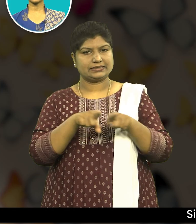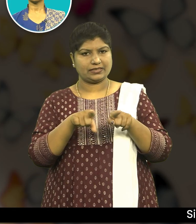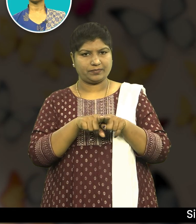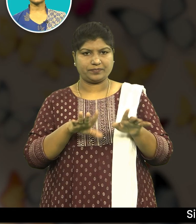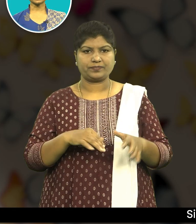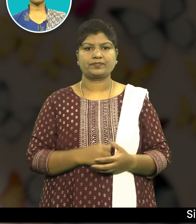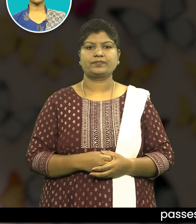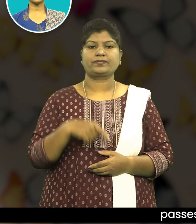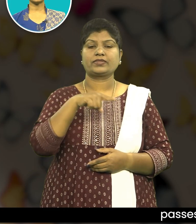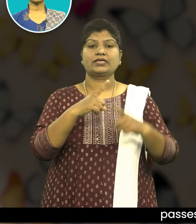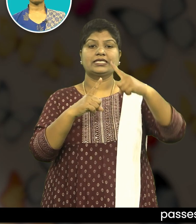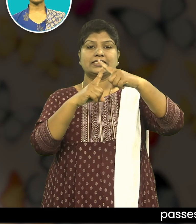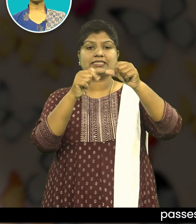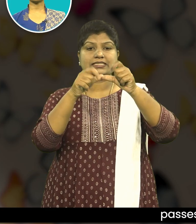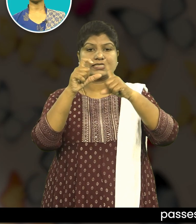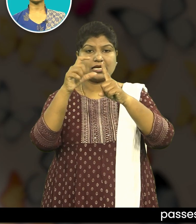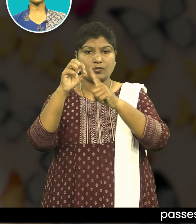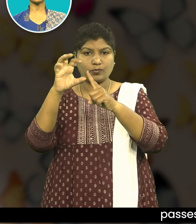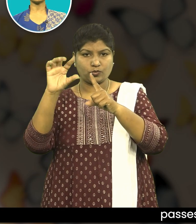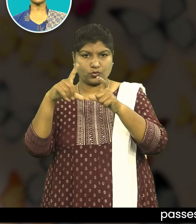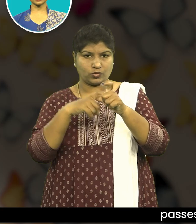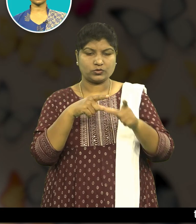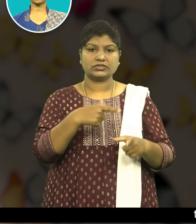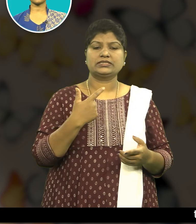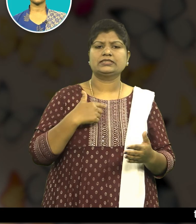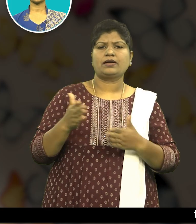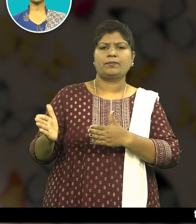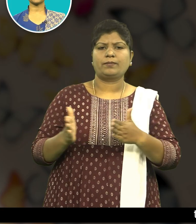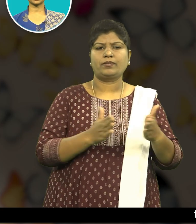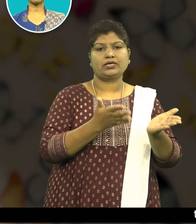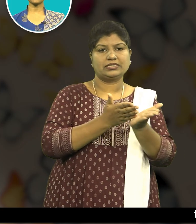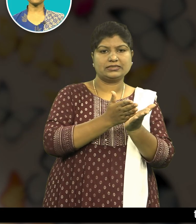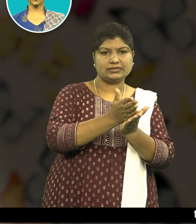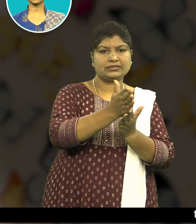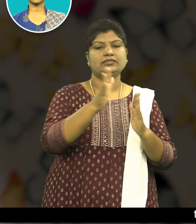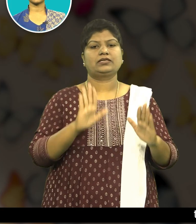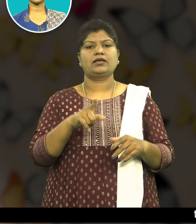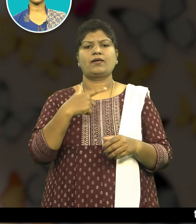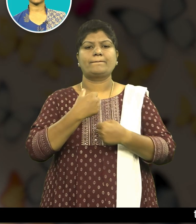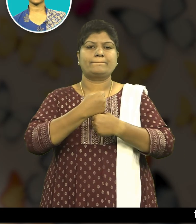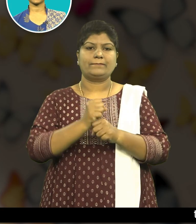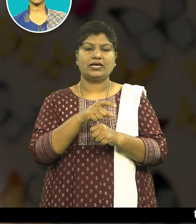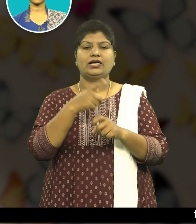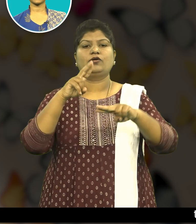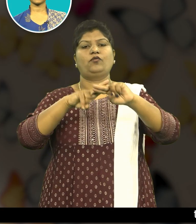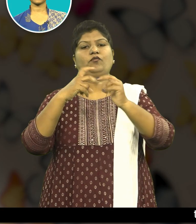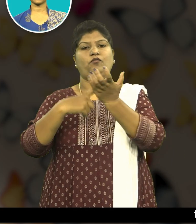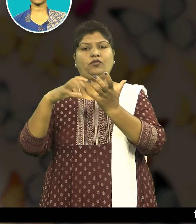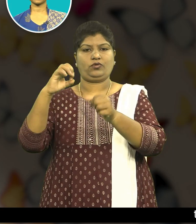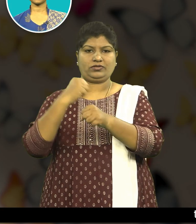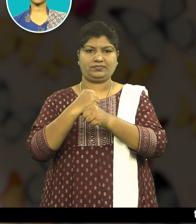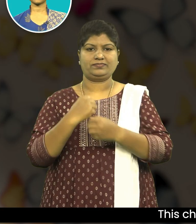Similarly, the tadpole passes through certain stages to become a frog.